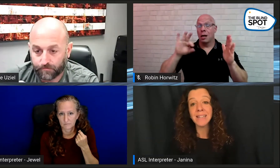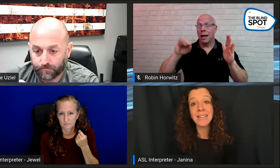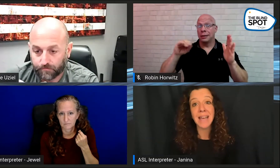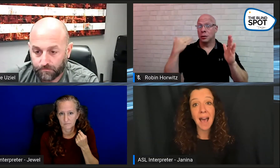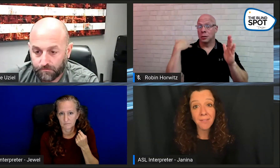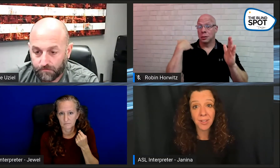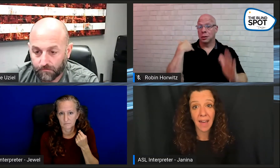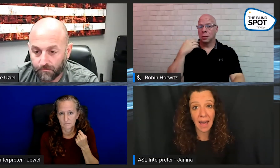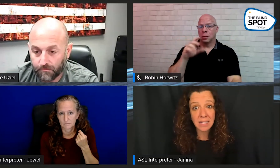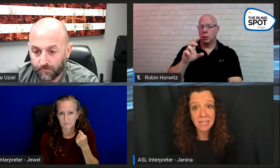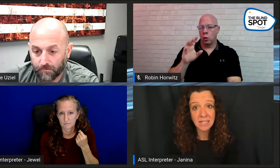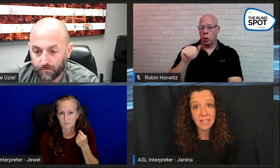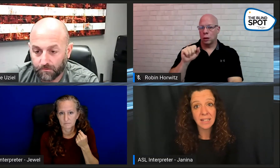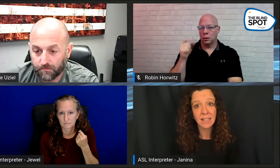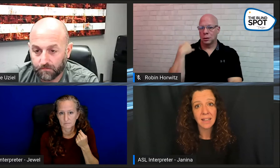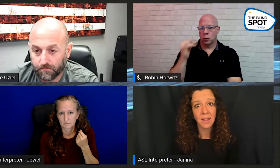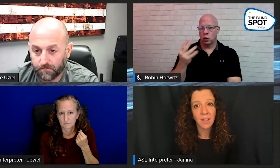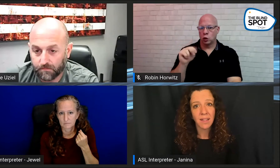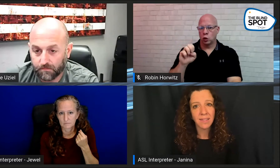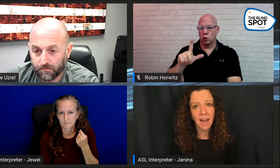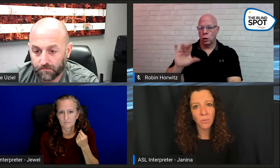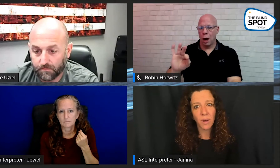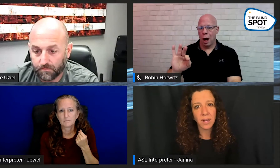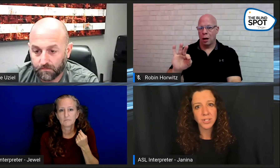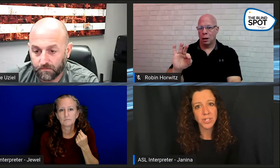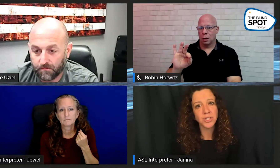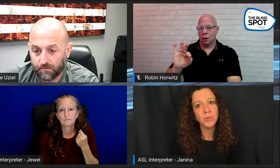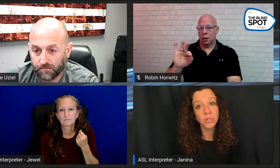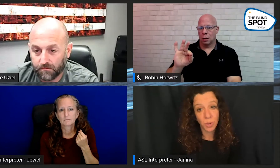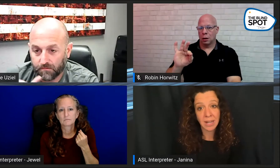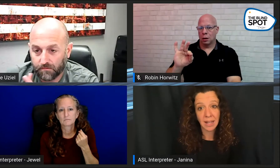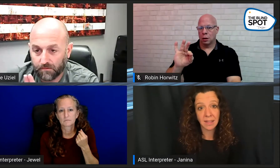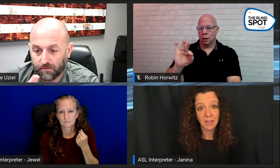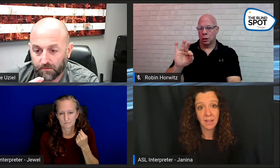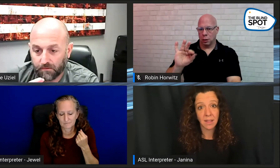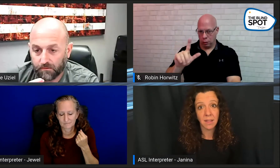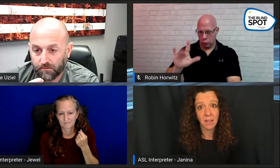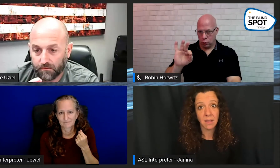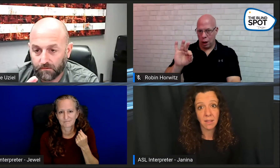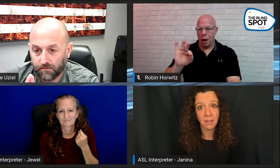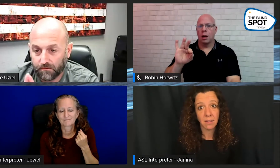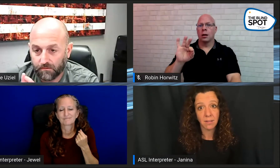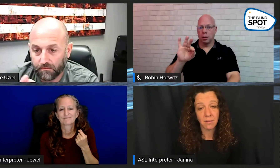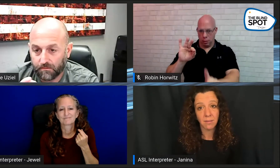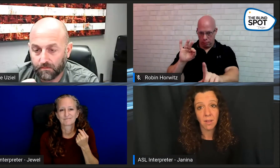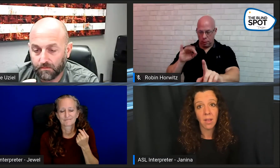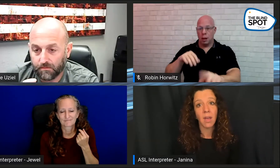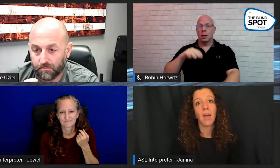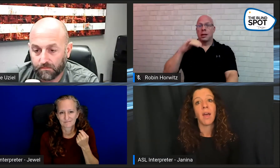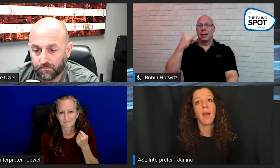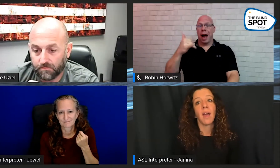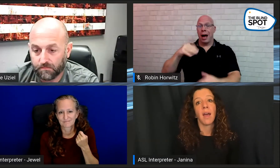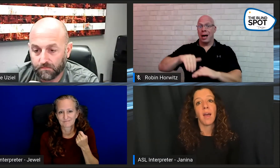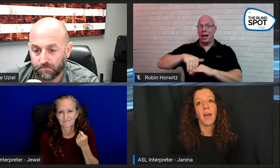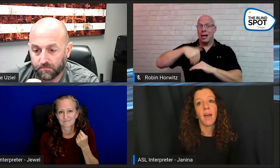so 90 days after that, that was June 29th.